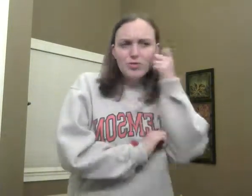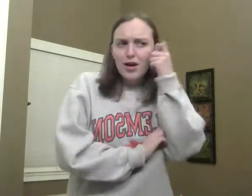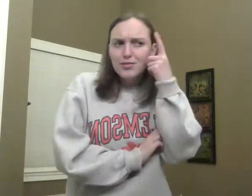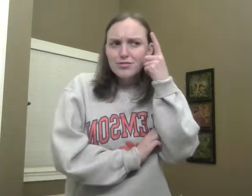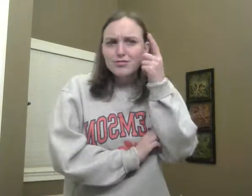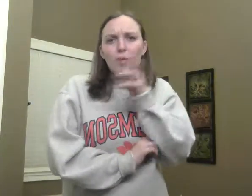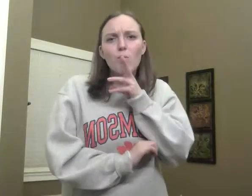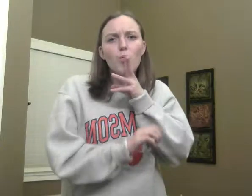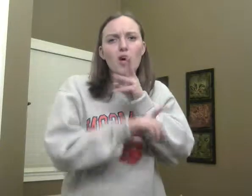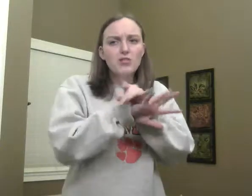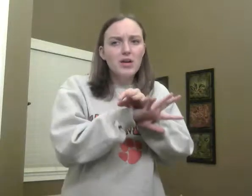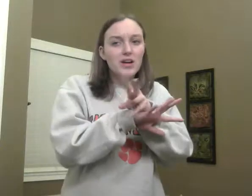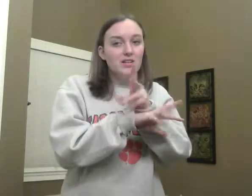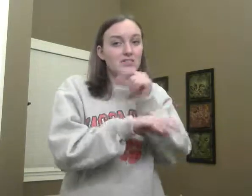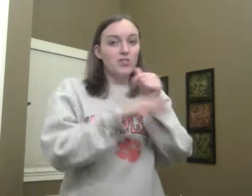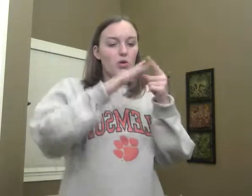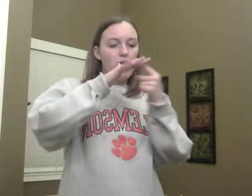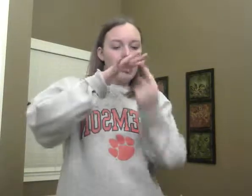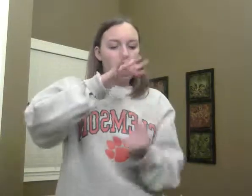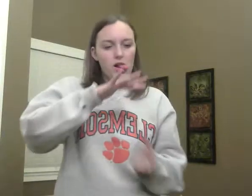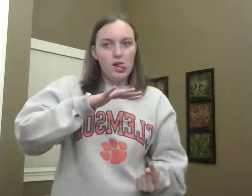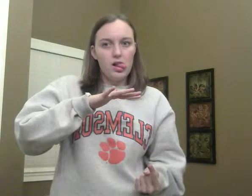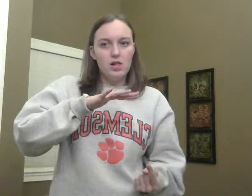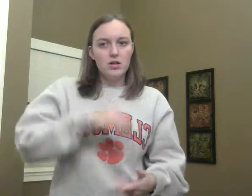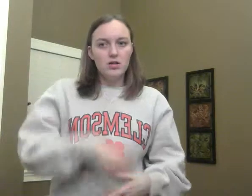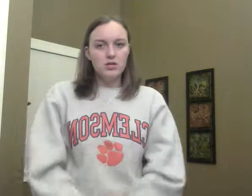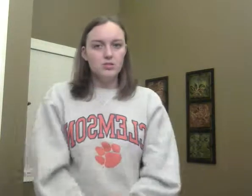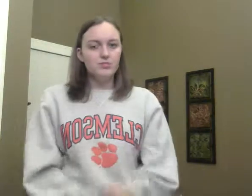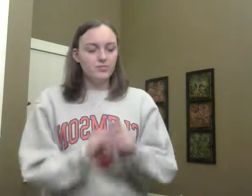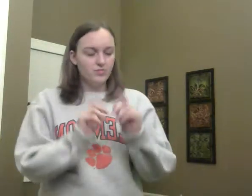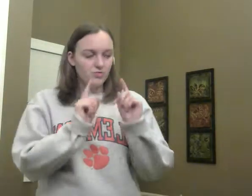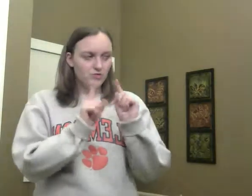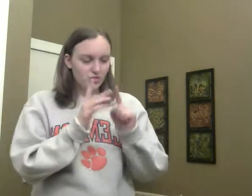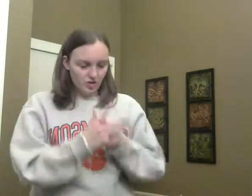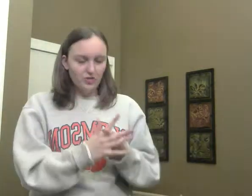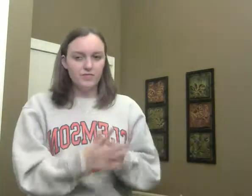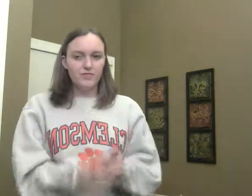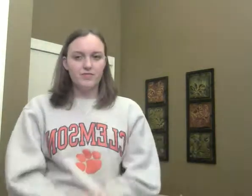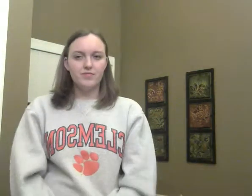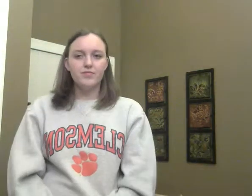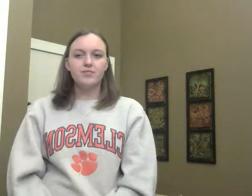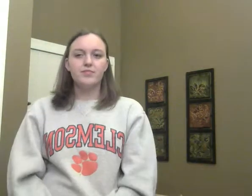striders don't sink? Go. This one,